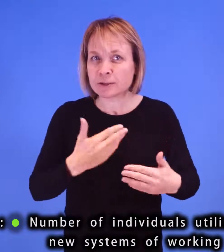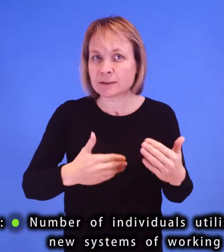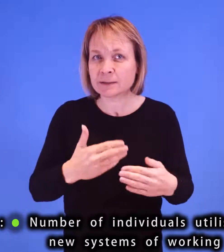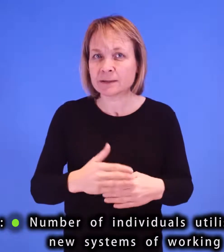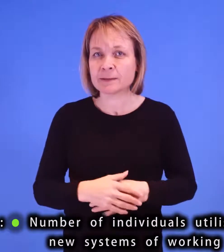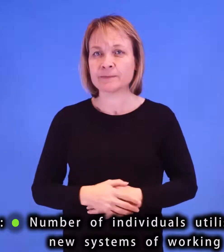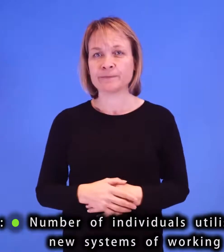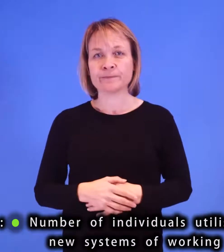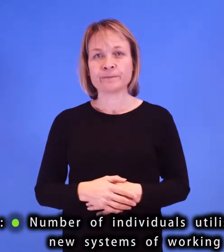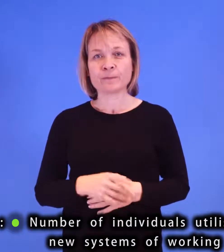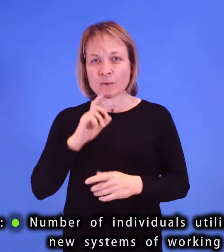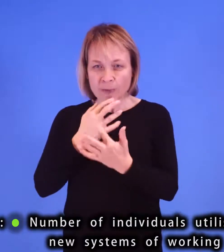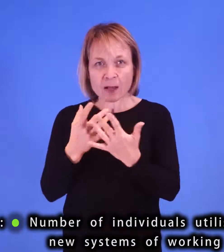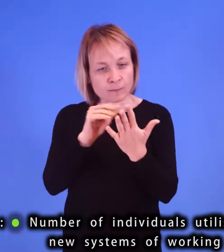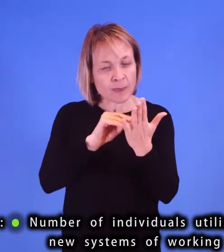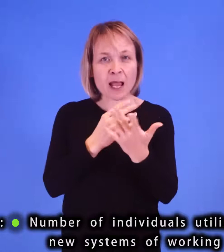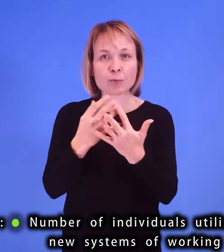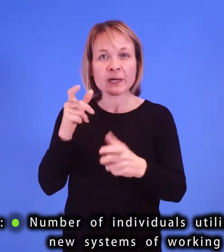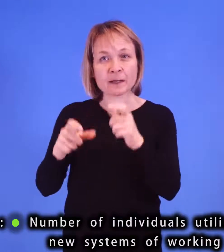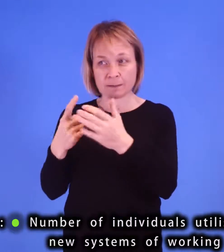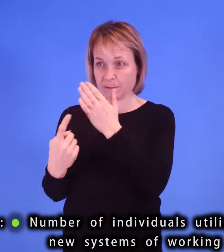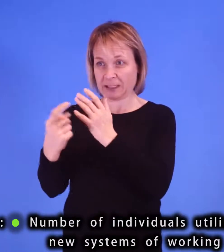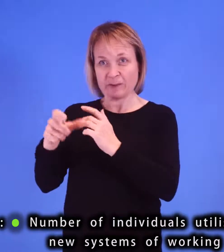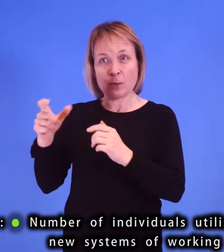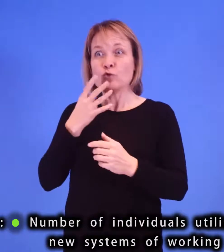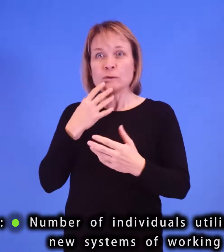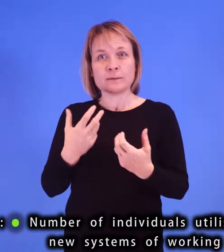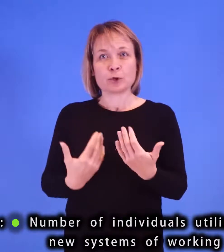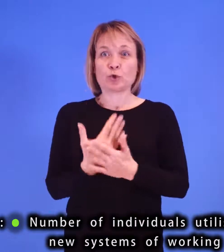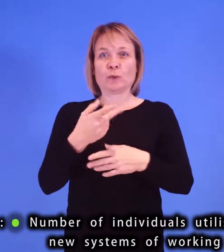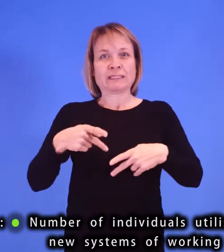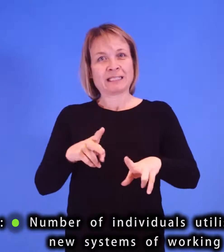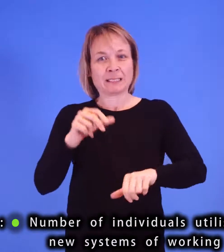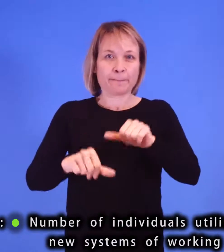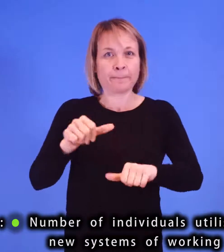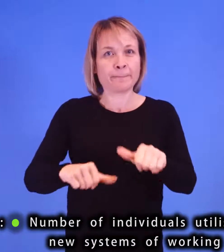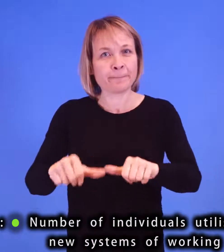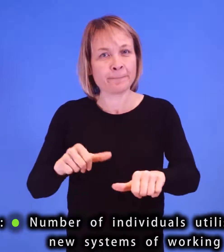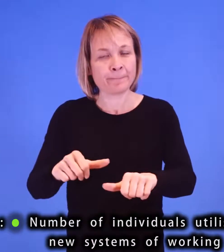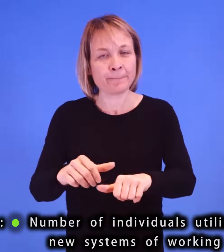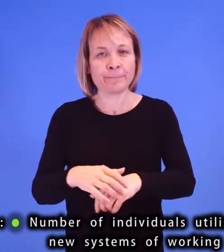Measure. Number of individuals utilising new systems of working.